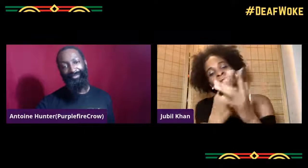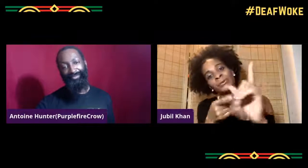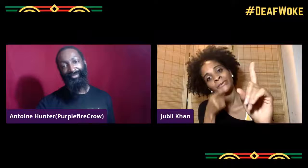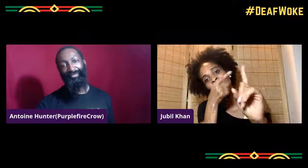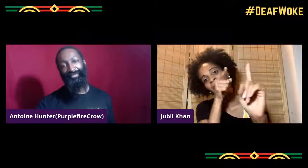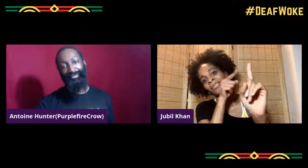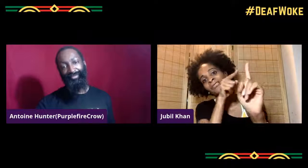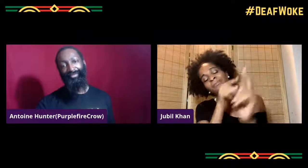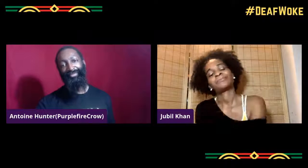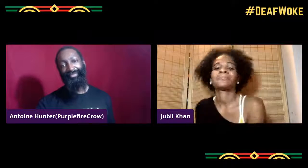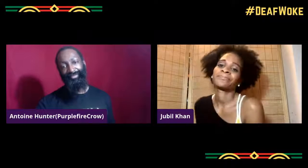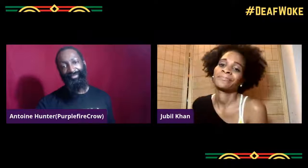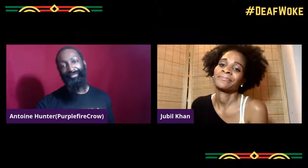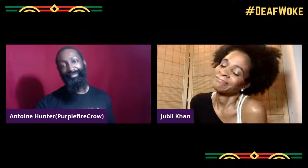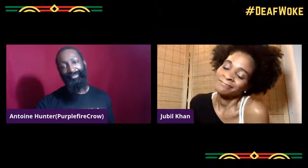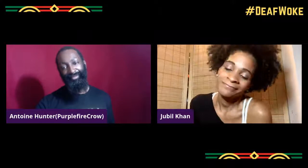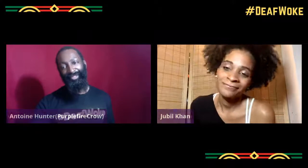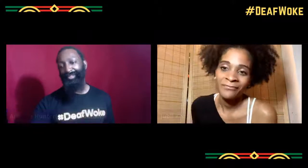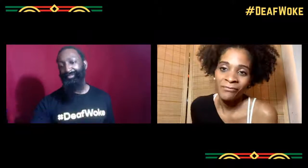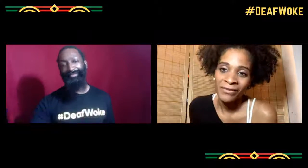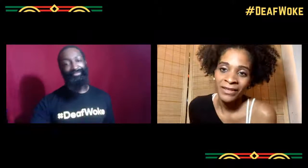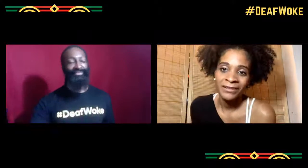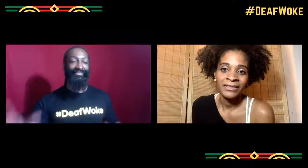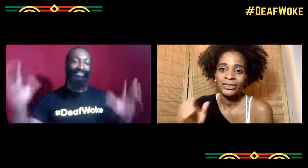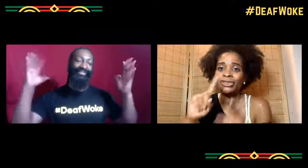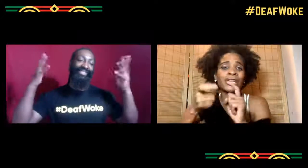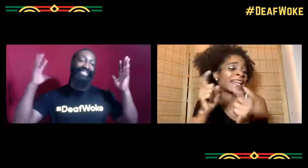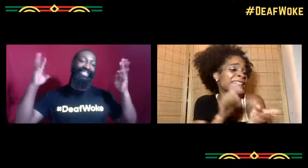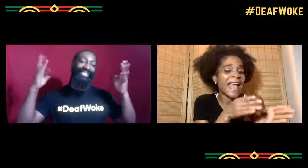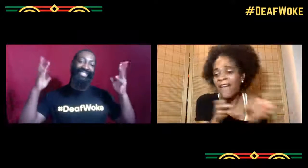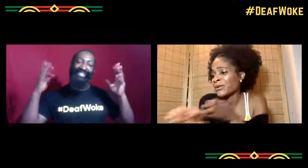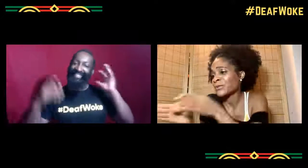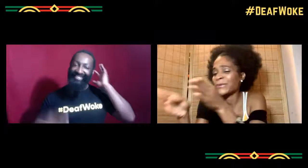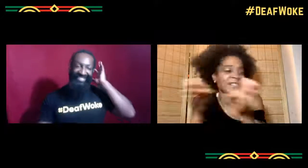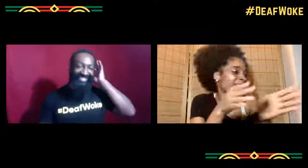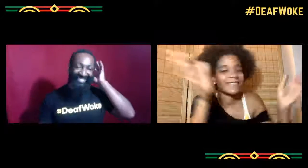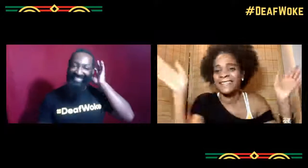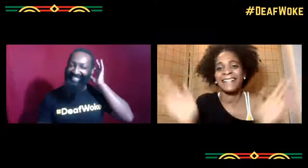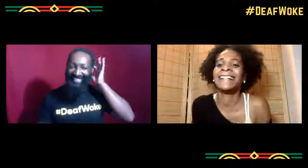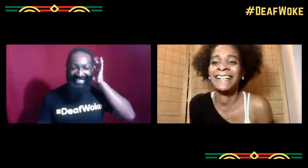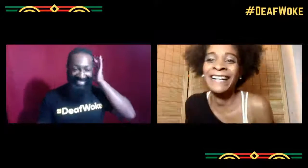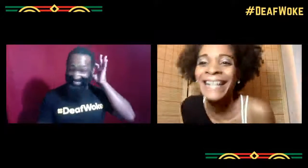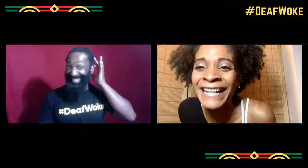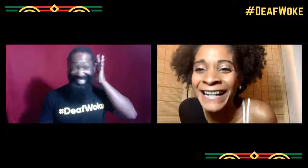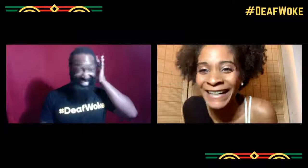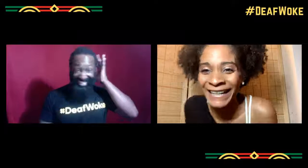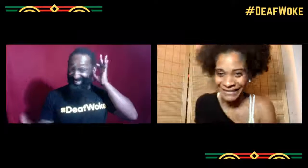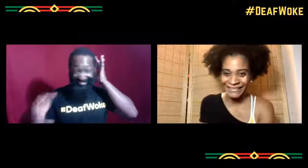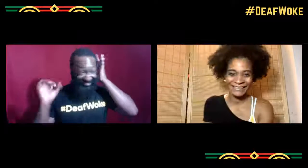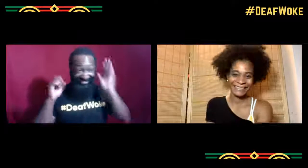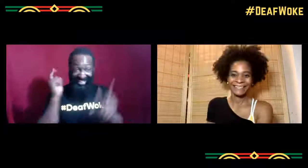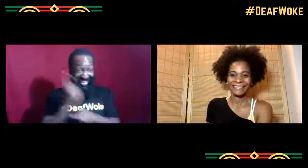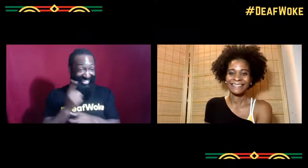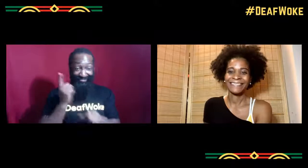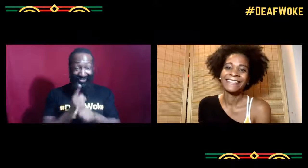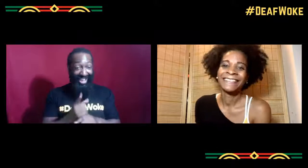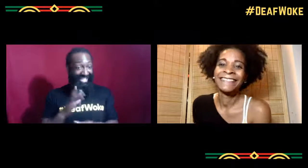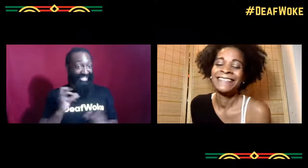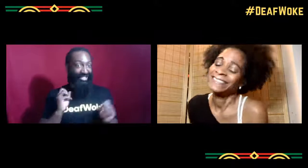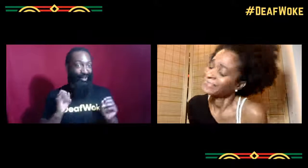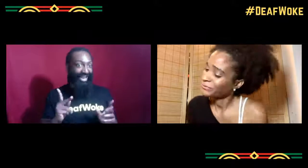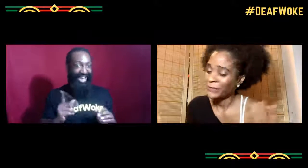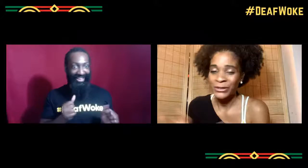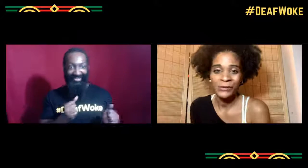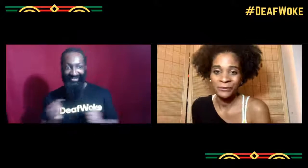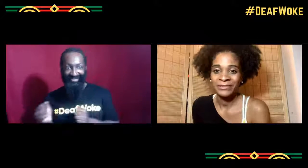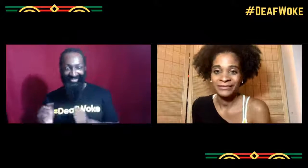sometimes. You'll hit a wall, but just keep going for your goal. You know, there's so many different avenues. Figure out which one you